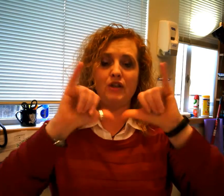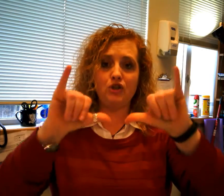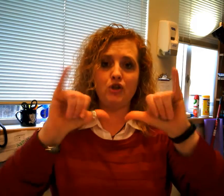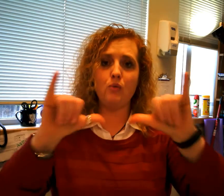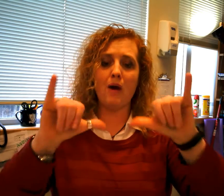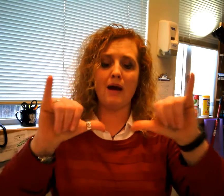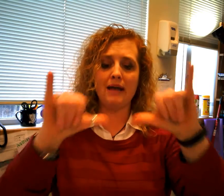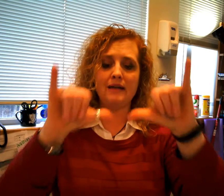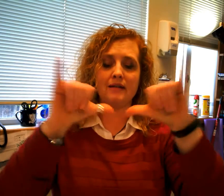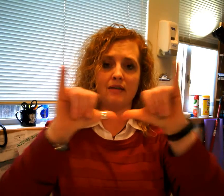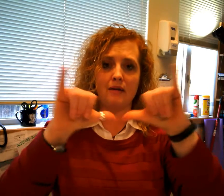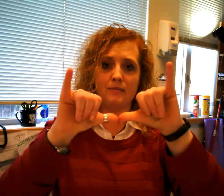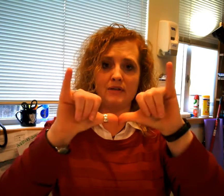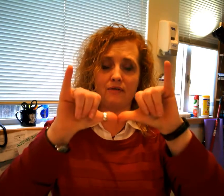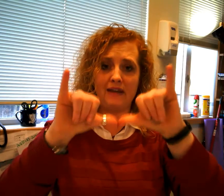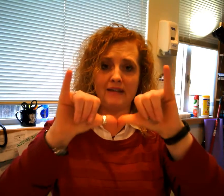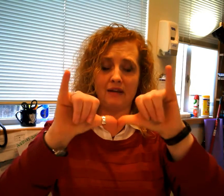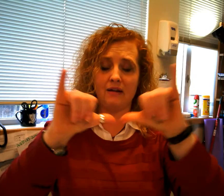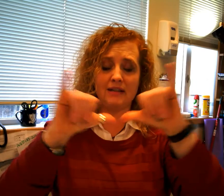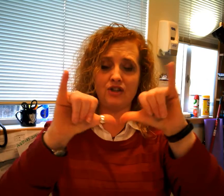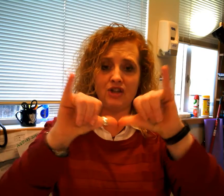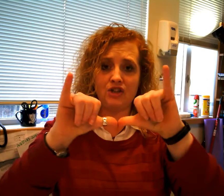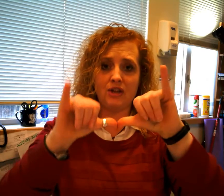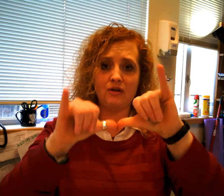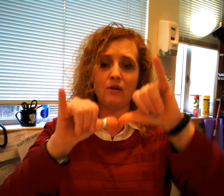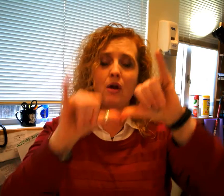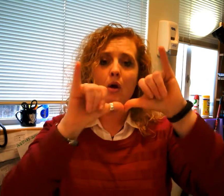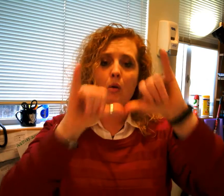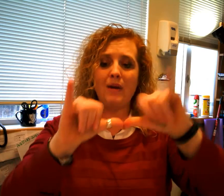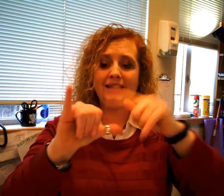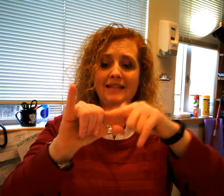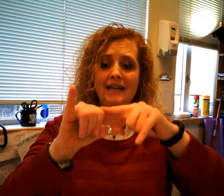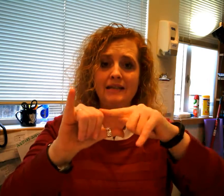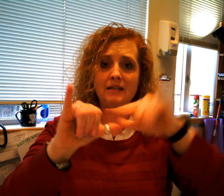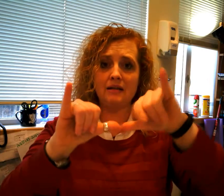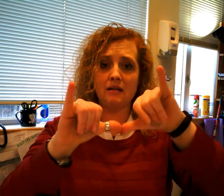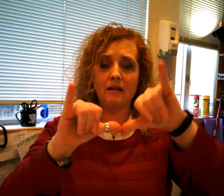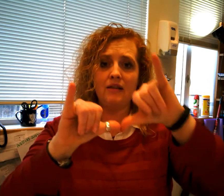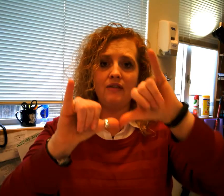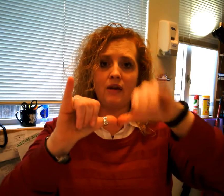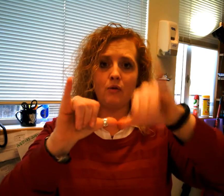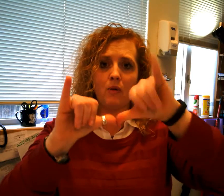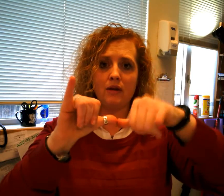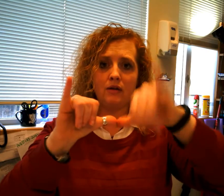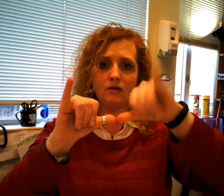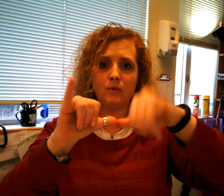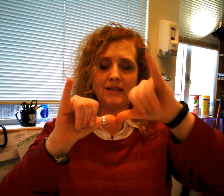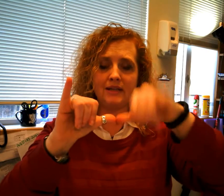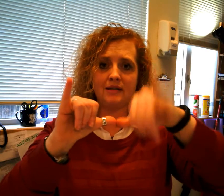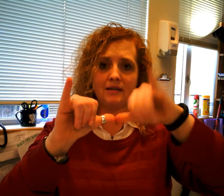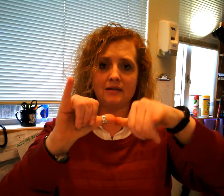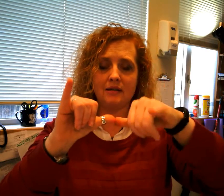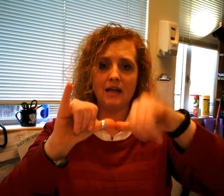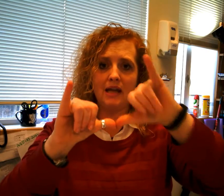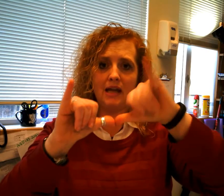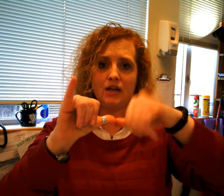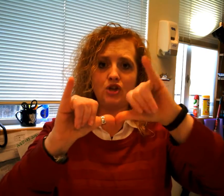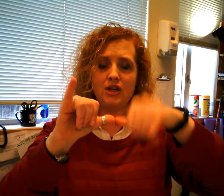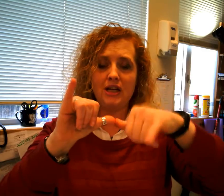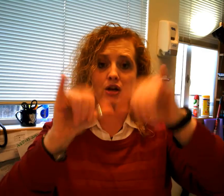two Y's, thumbs touching each other. One stays still, the other one twists. Engineer